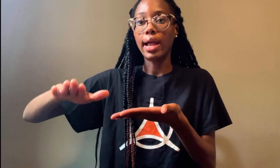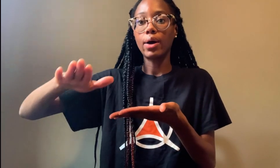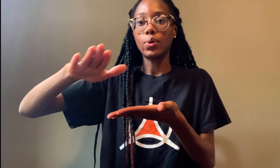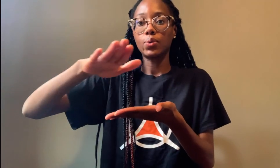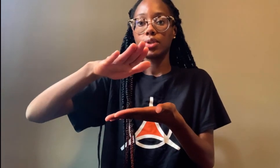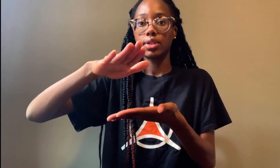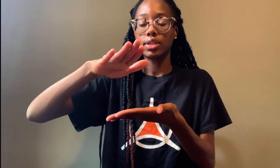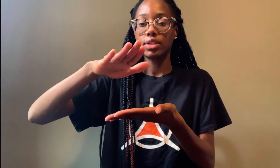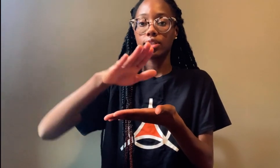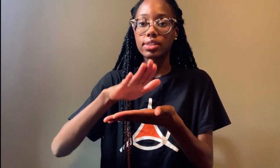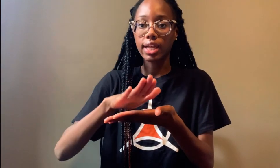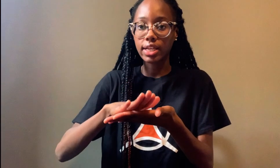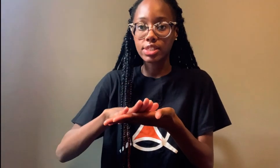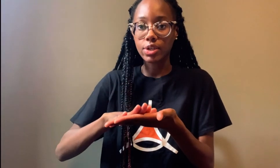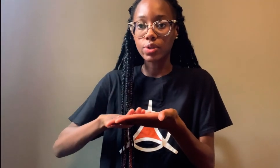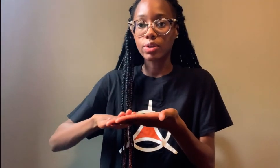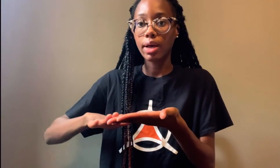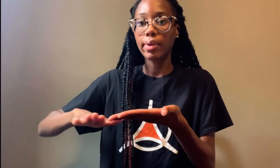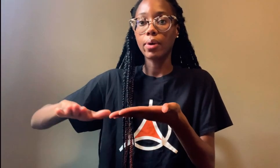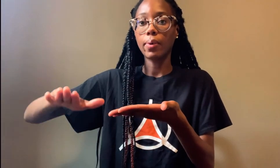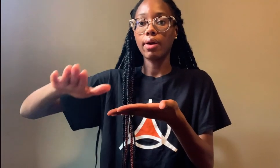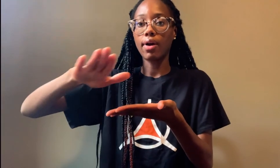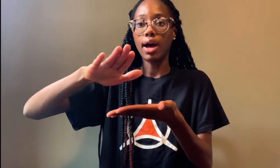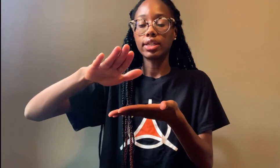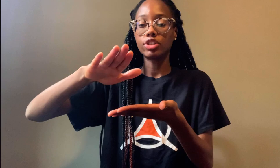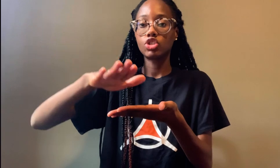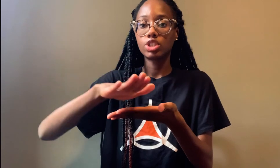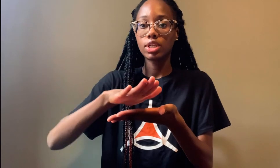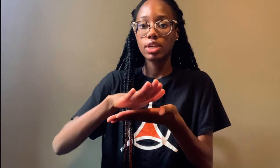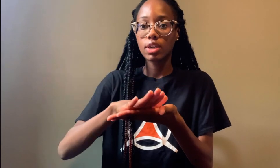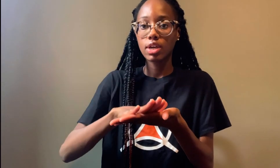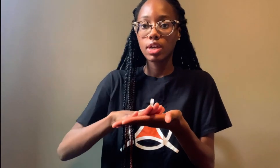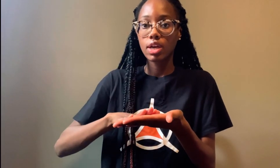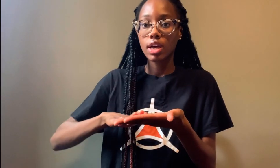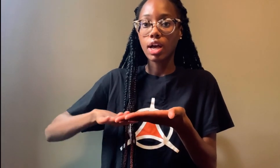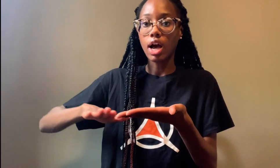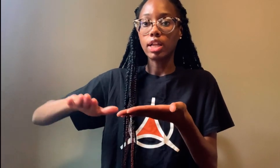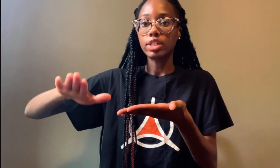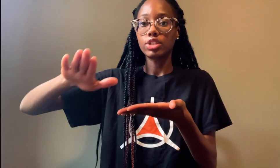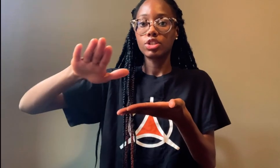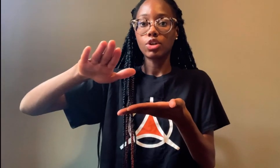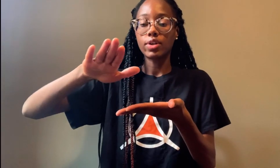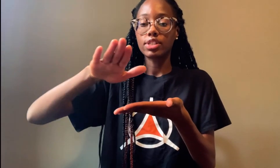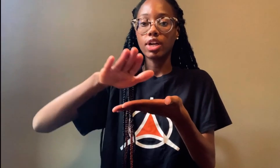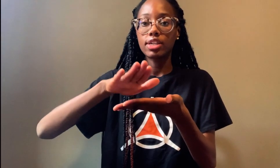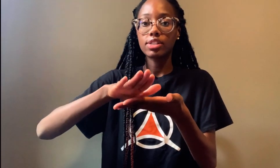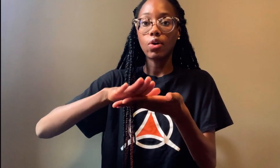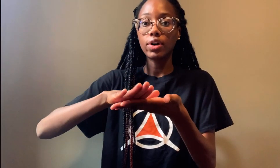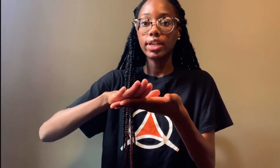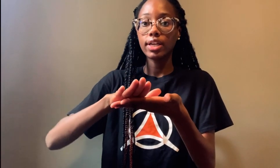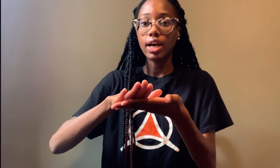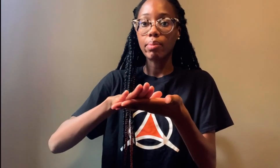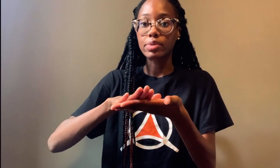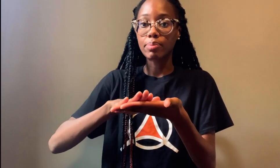around. Like a circle coming around college, college. So it starts on it, comes